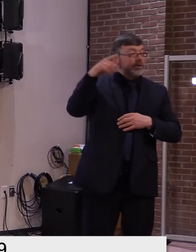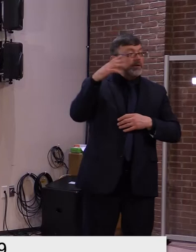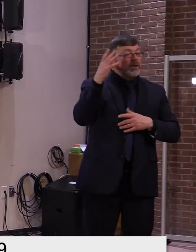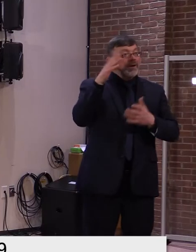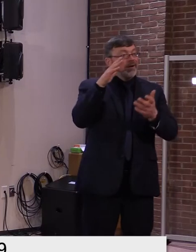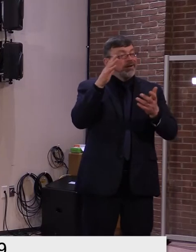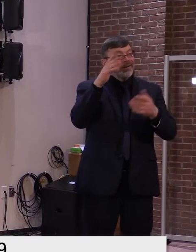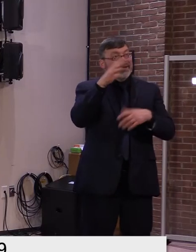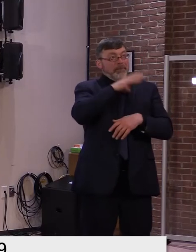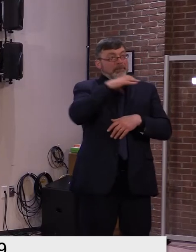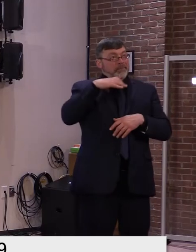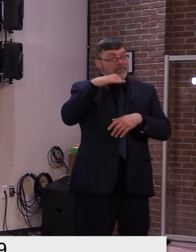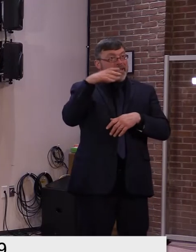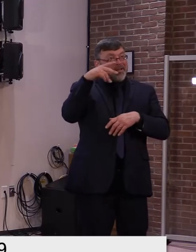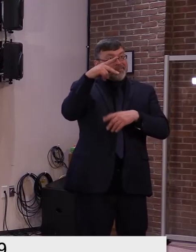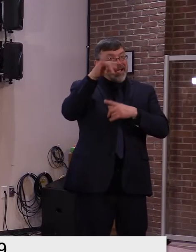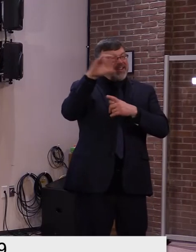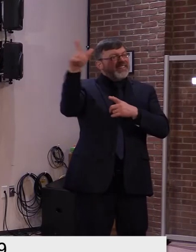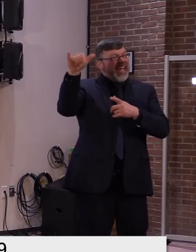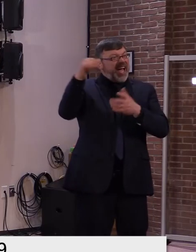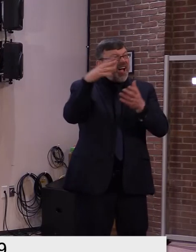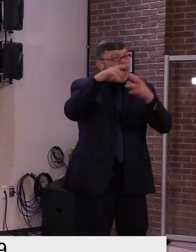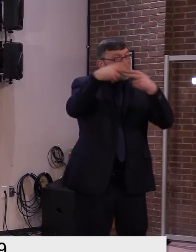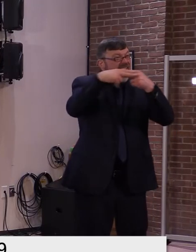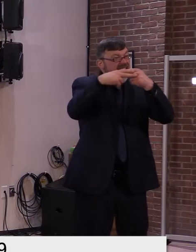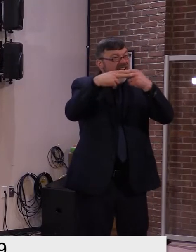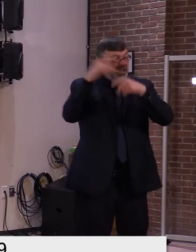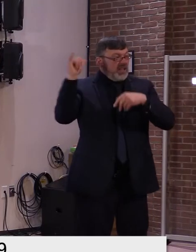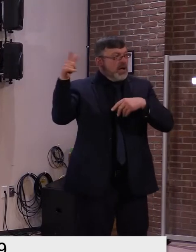at the higher age limits in